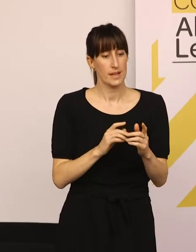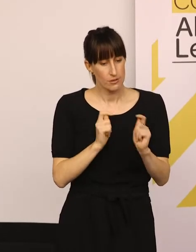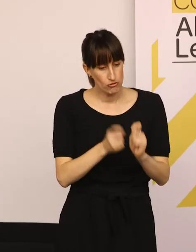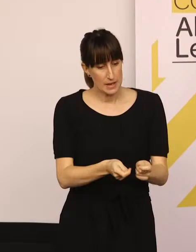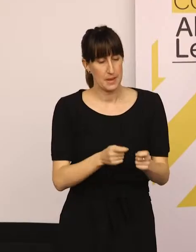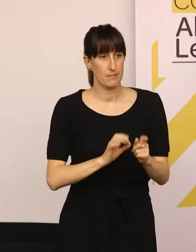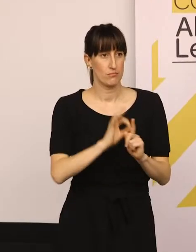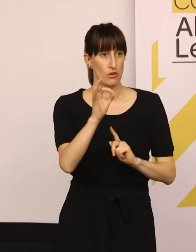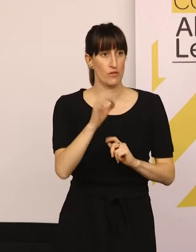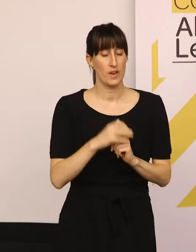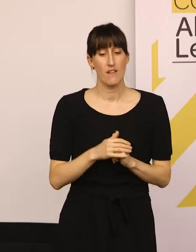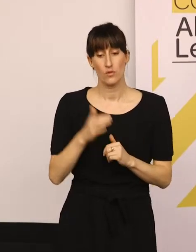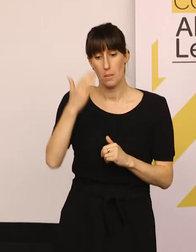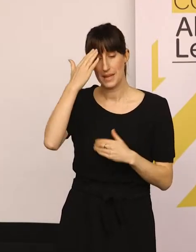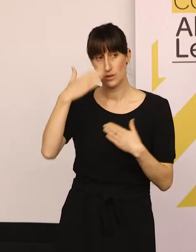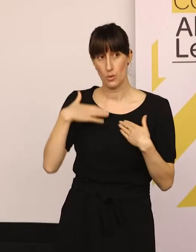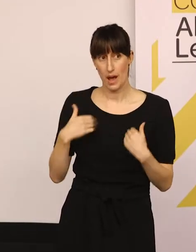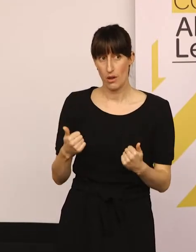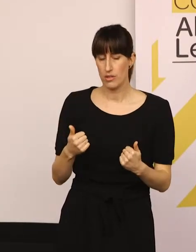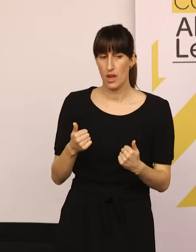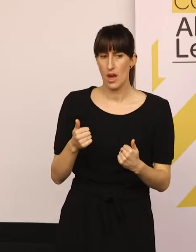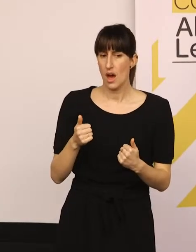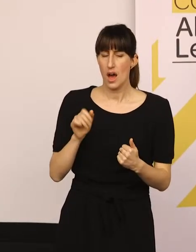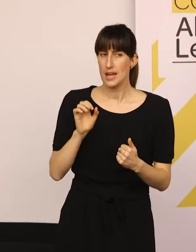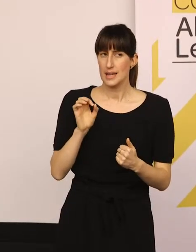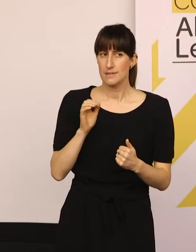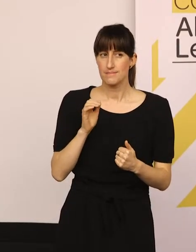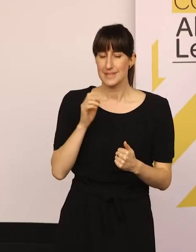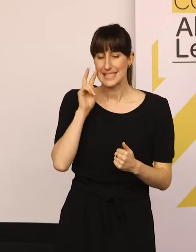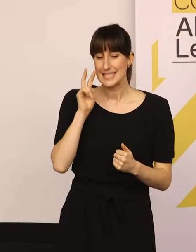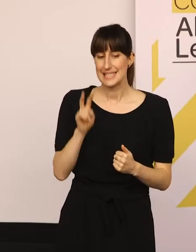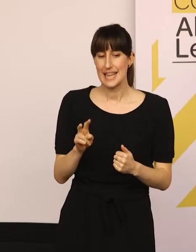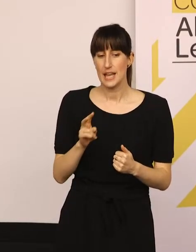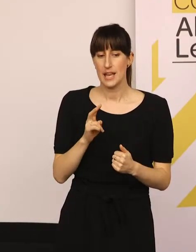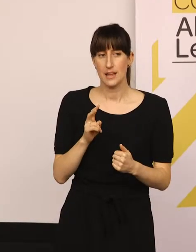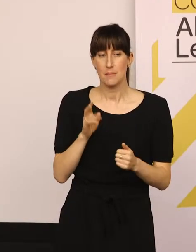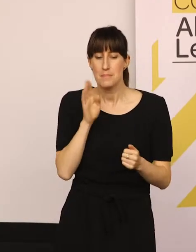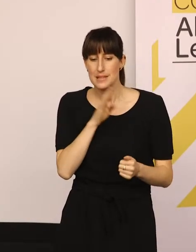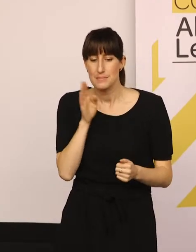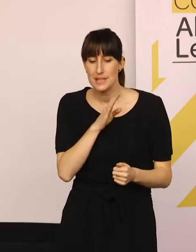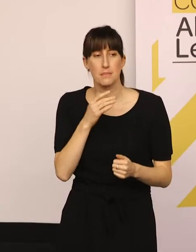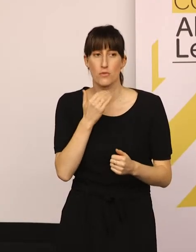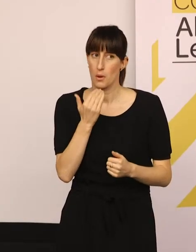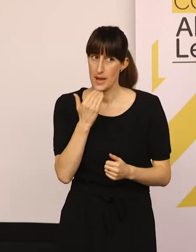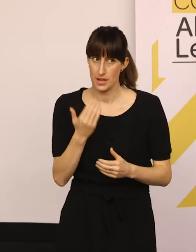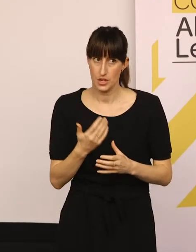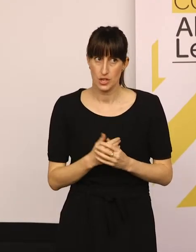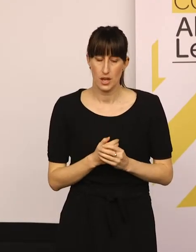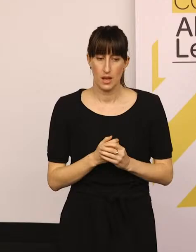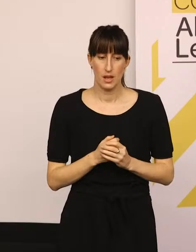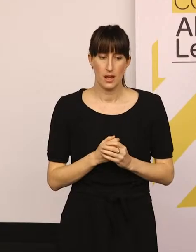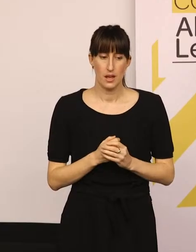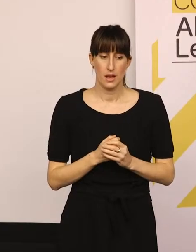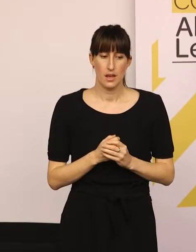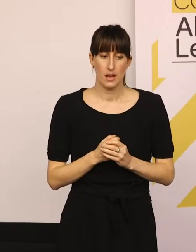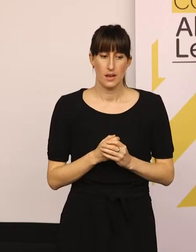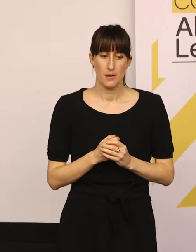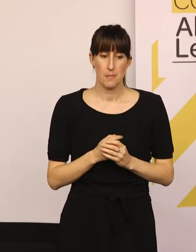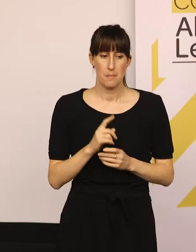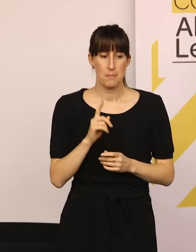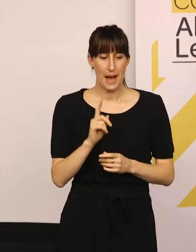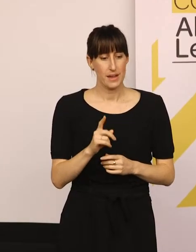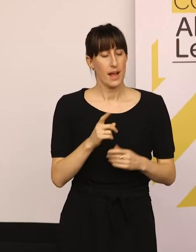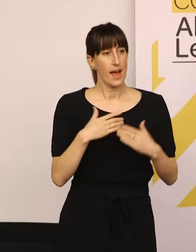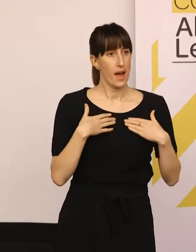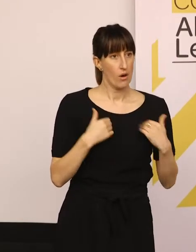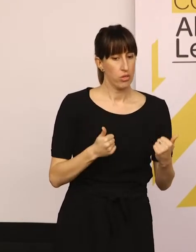some people, and there are resources available. My view is that that people's health